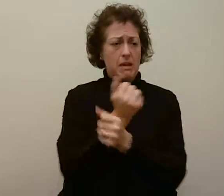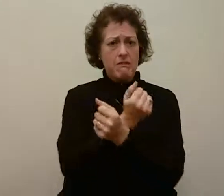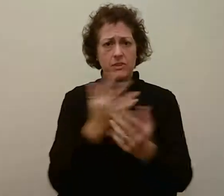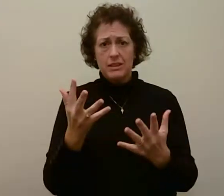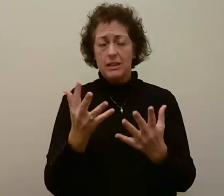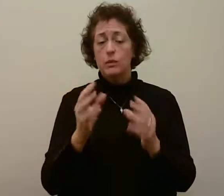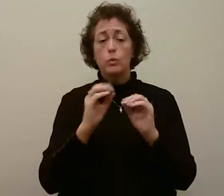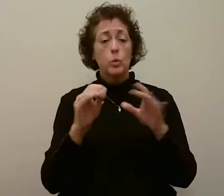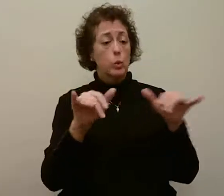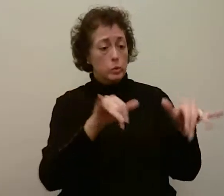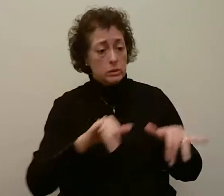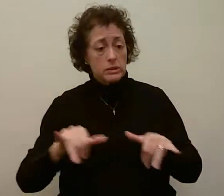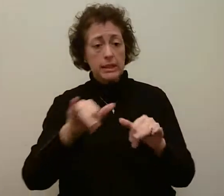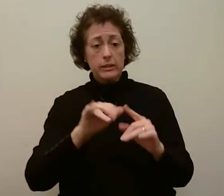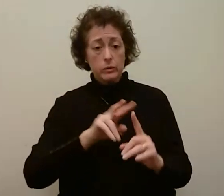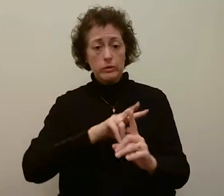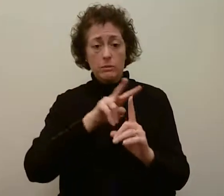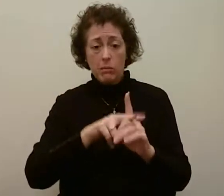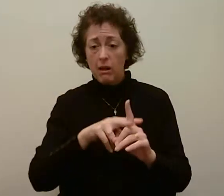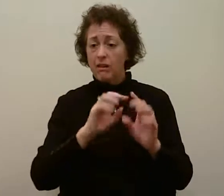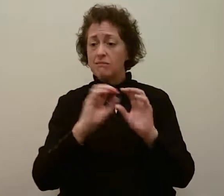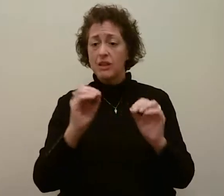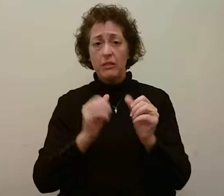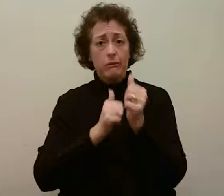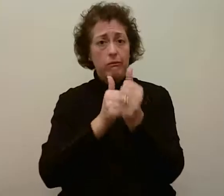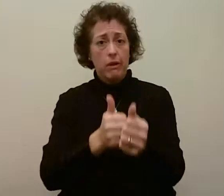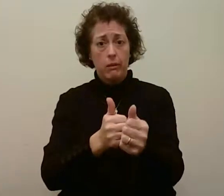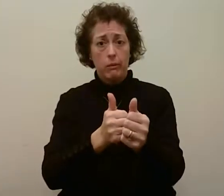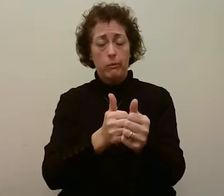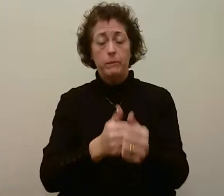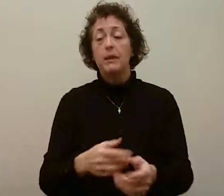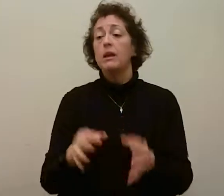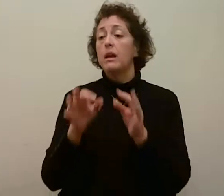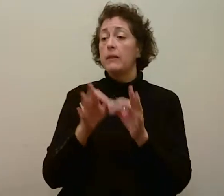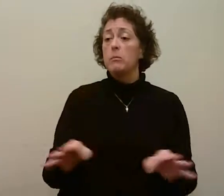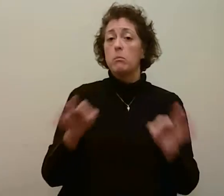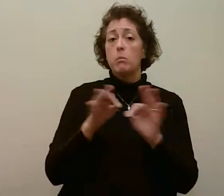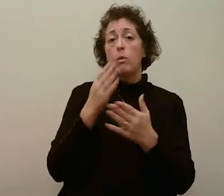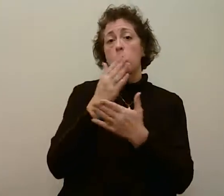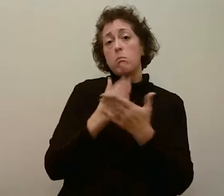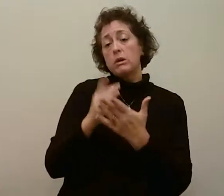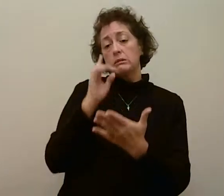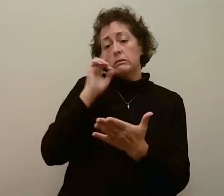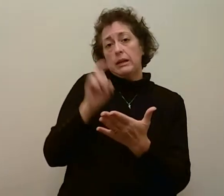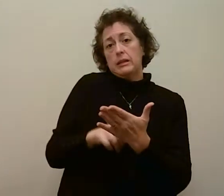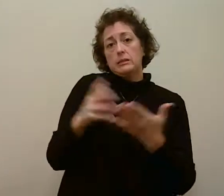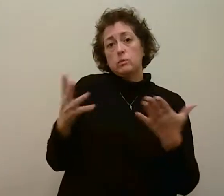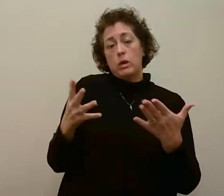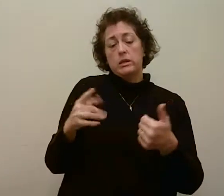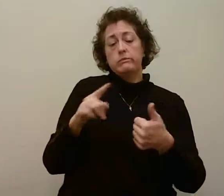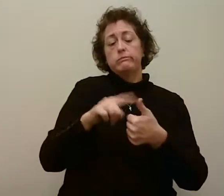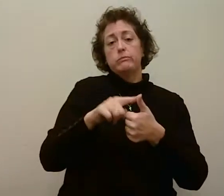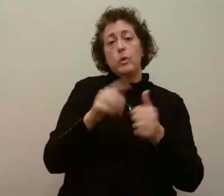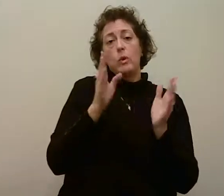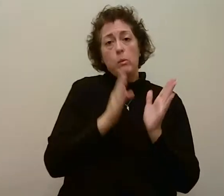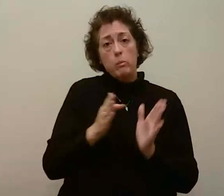to follow. Some of the important aspects that they recognized was that preparation was incredibly important